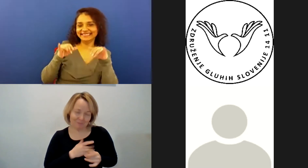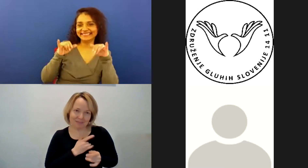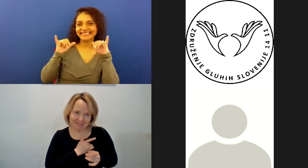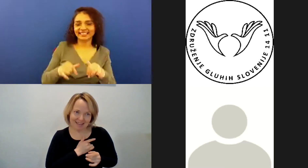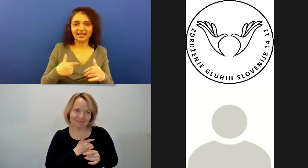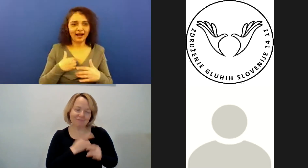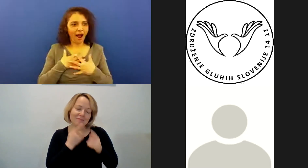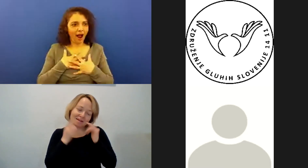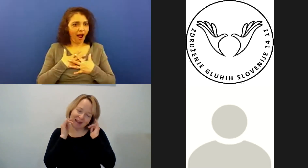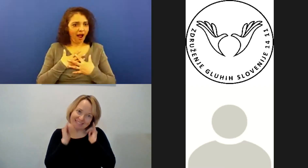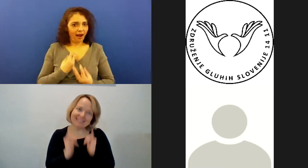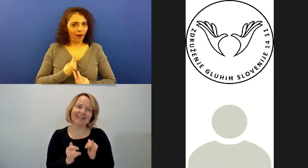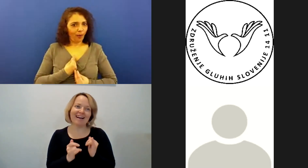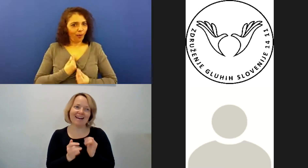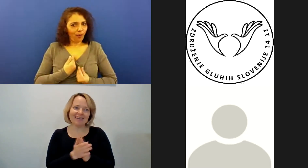good.